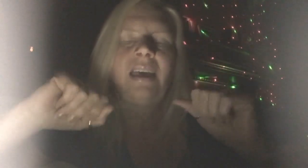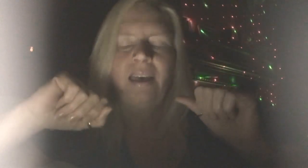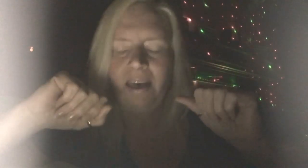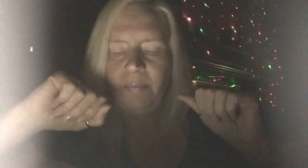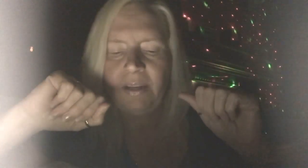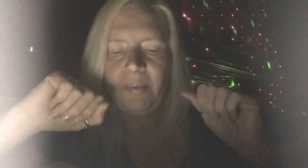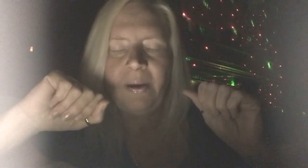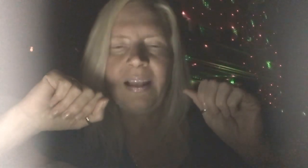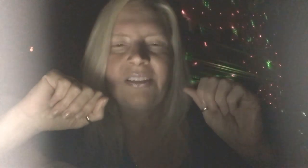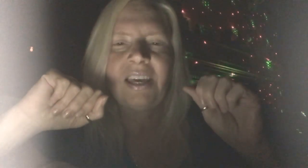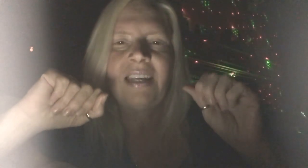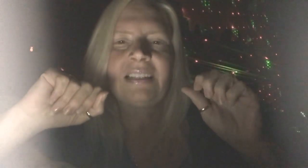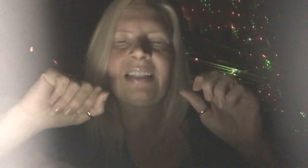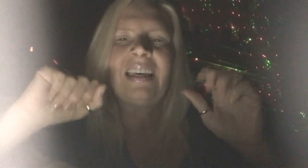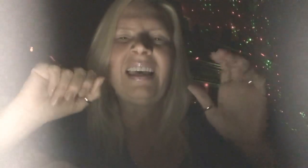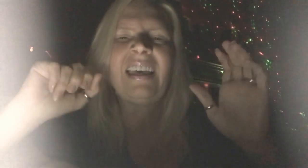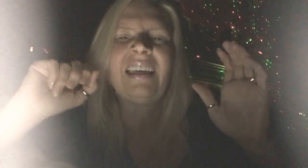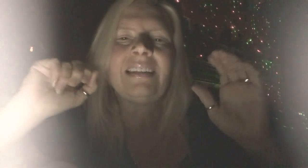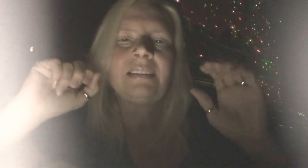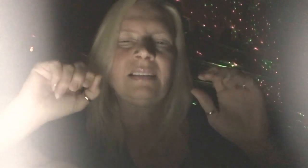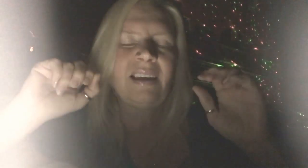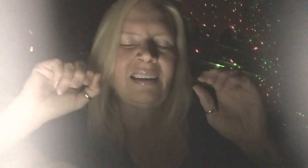love. I'm unapologetically in